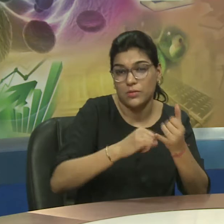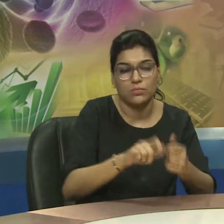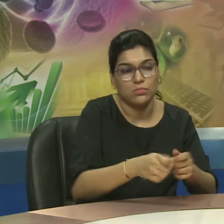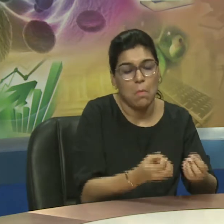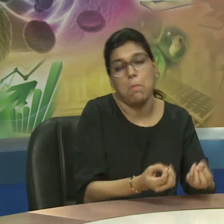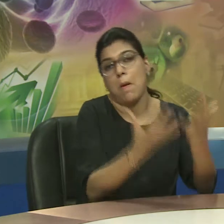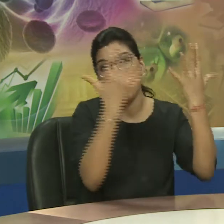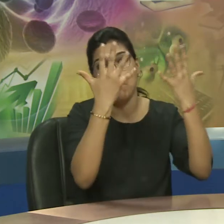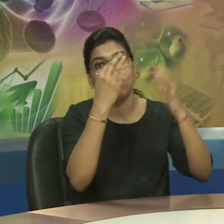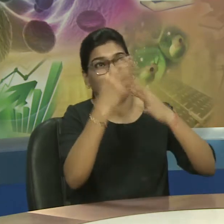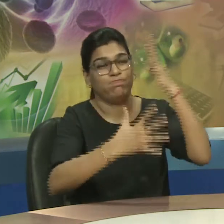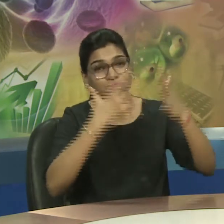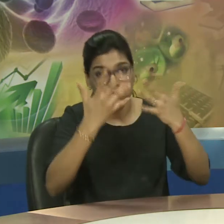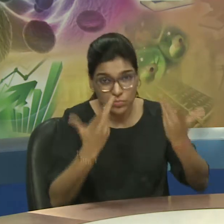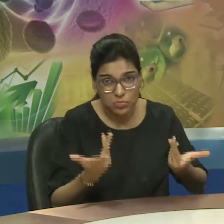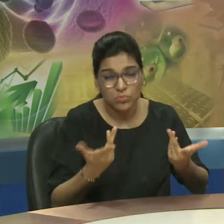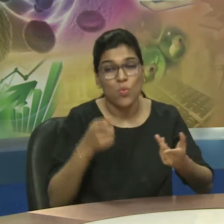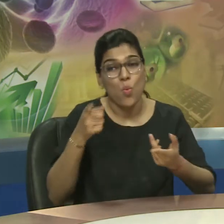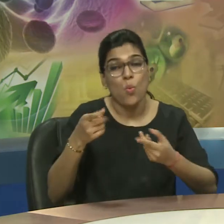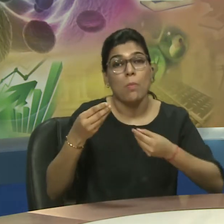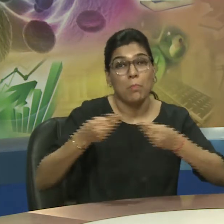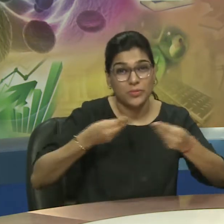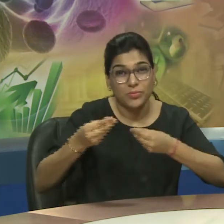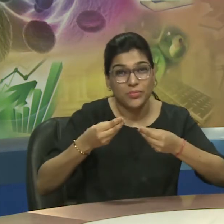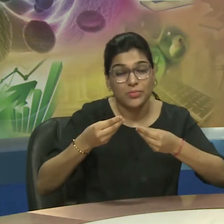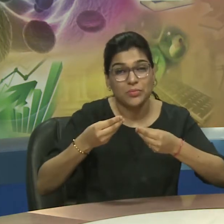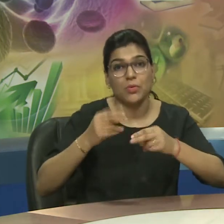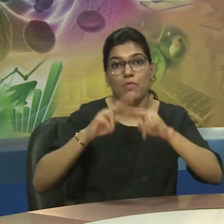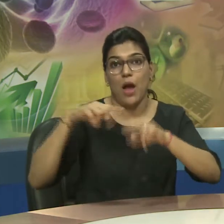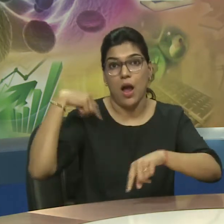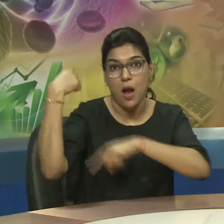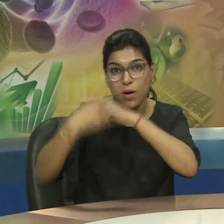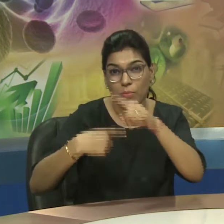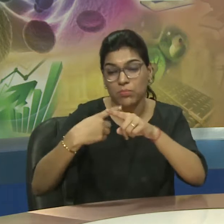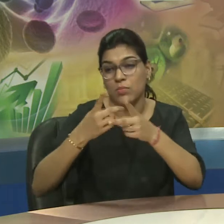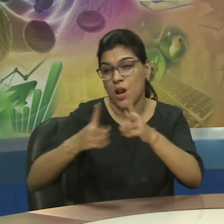A contract of fire insurance